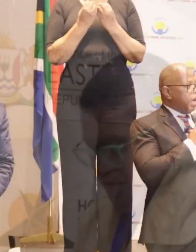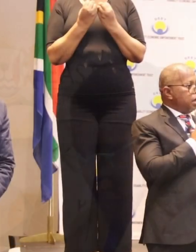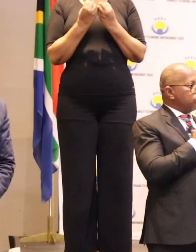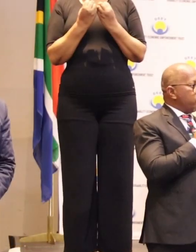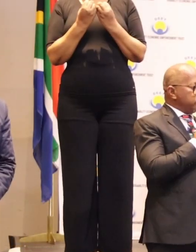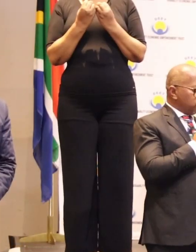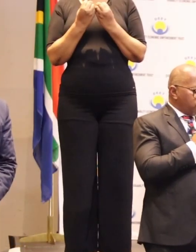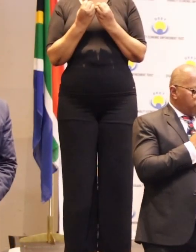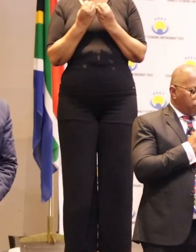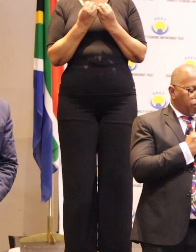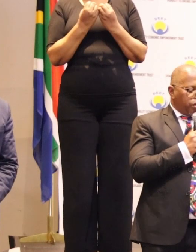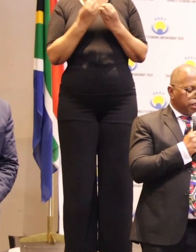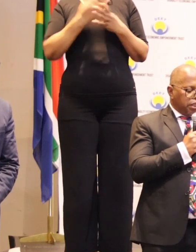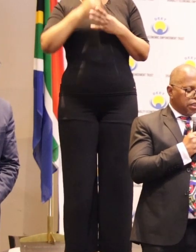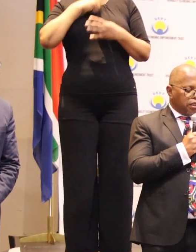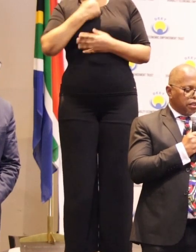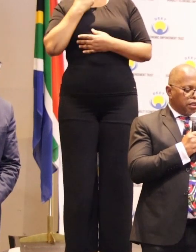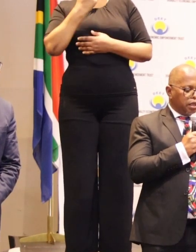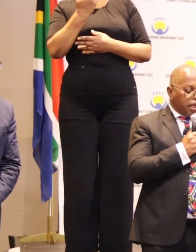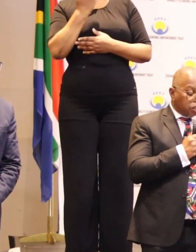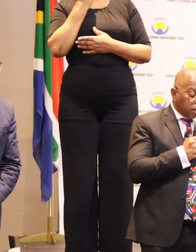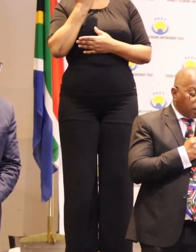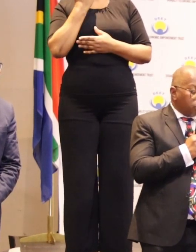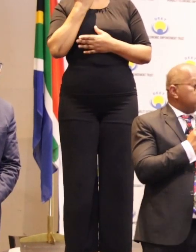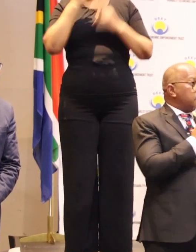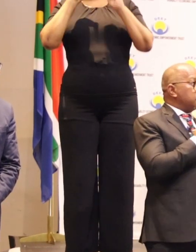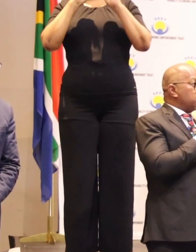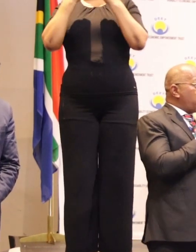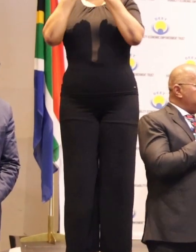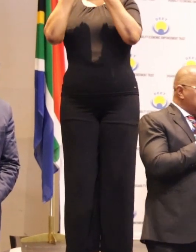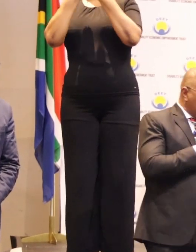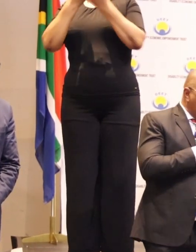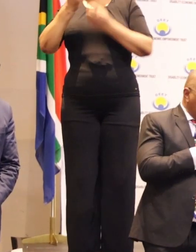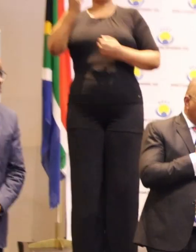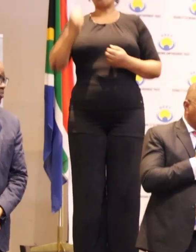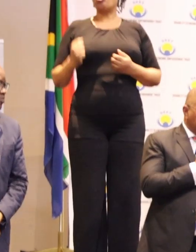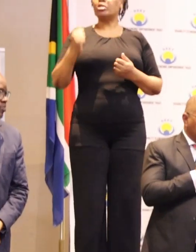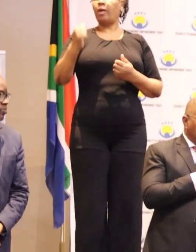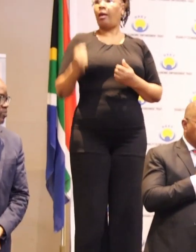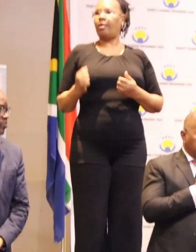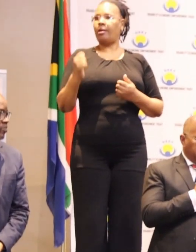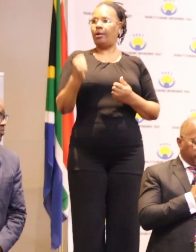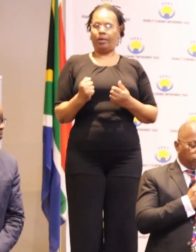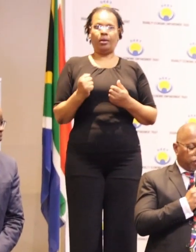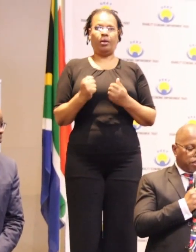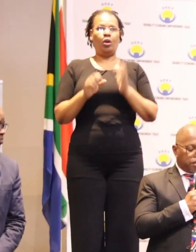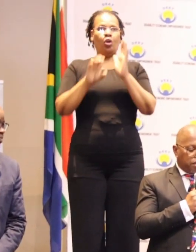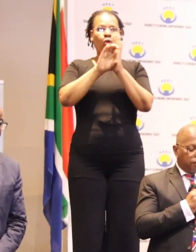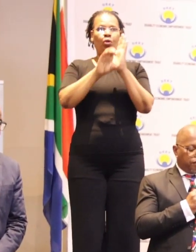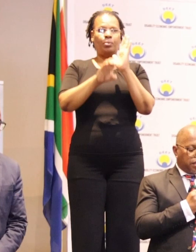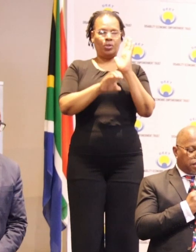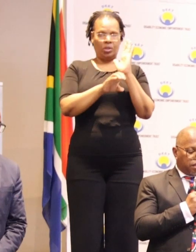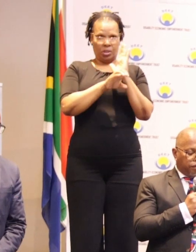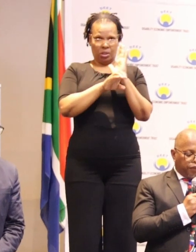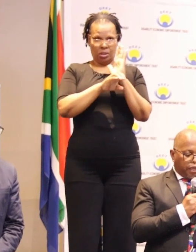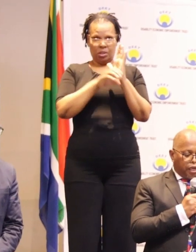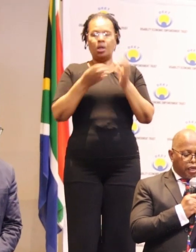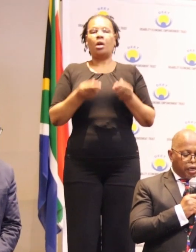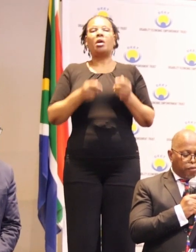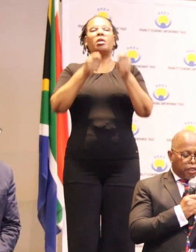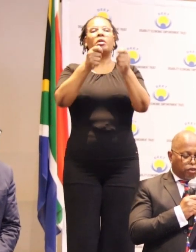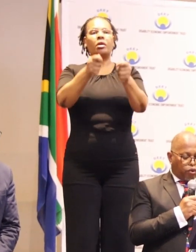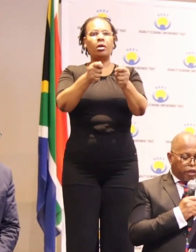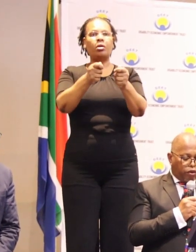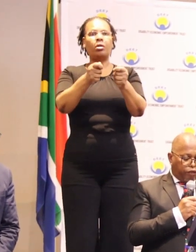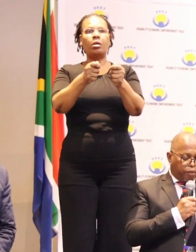We are going to call on the National Lotteries Commission to receive a